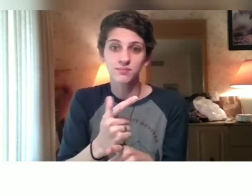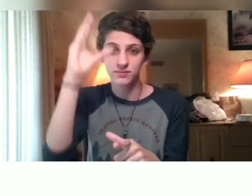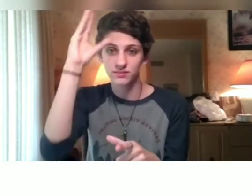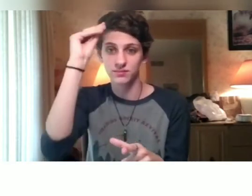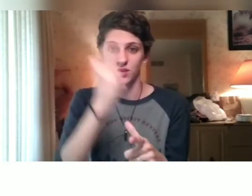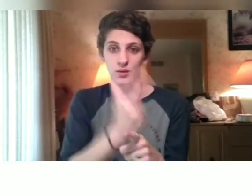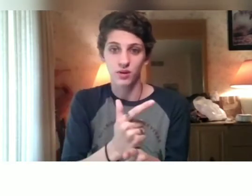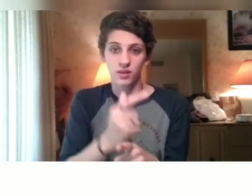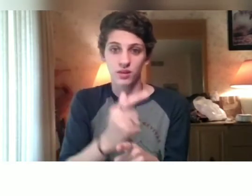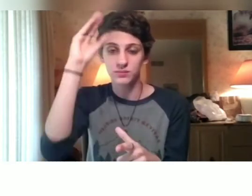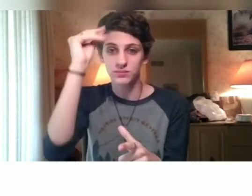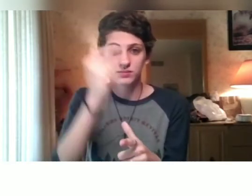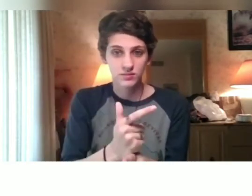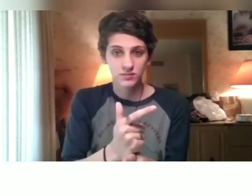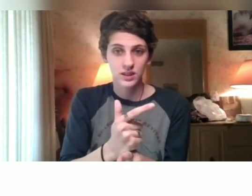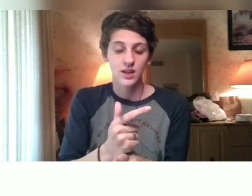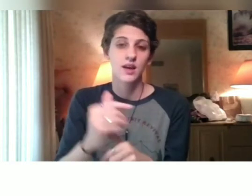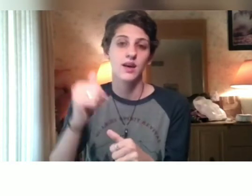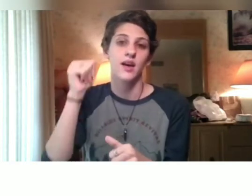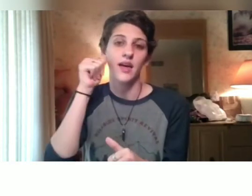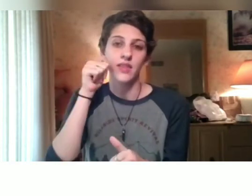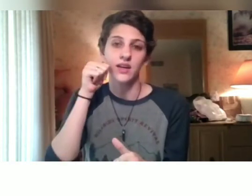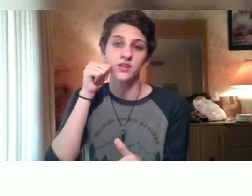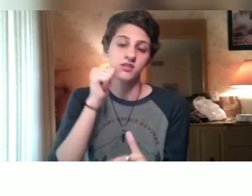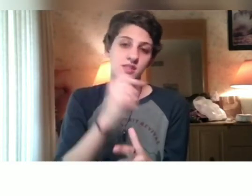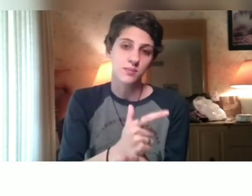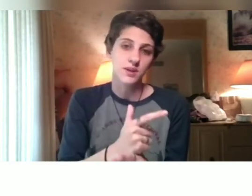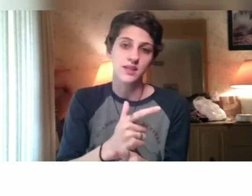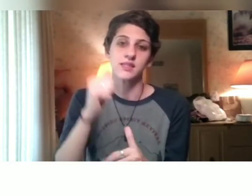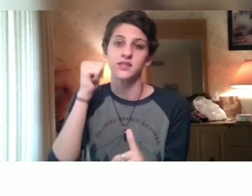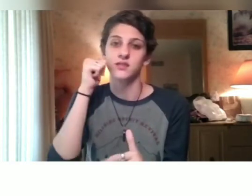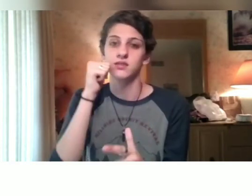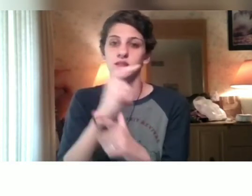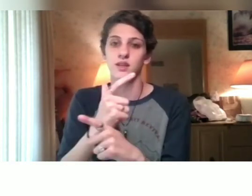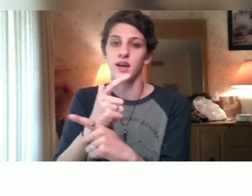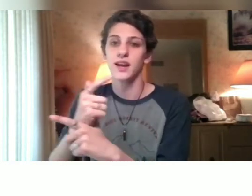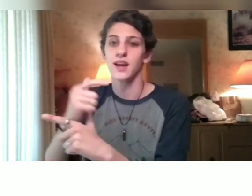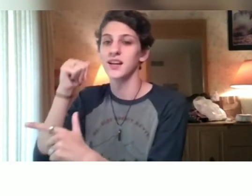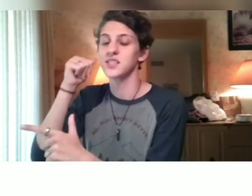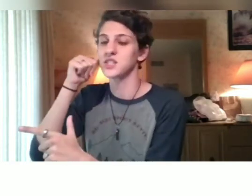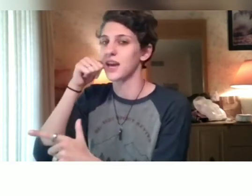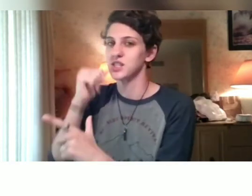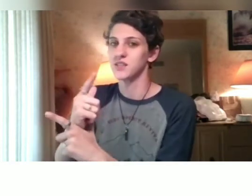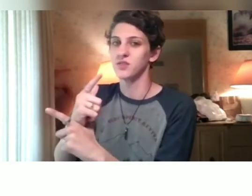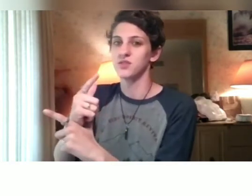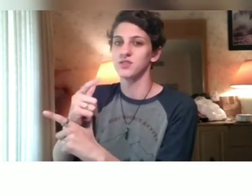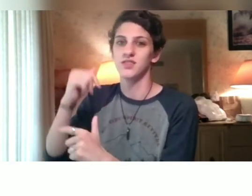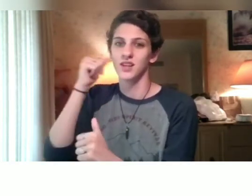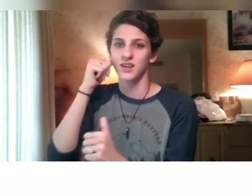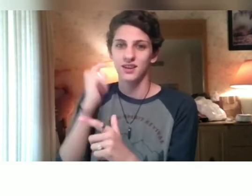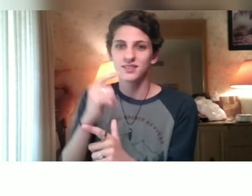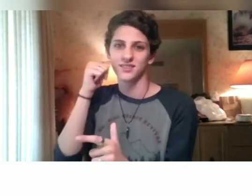sibling, brother, and then girl sibling is sister. And it kind of just catches if